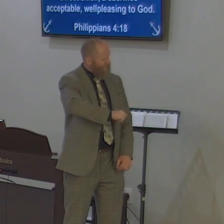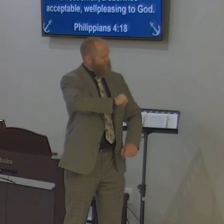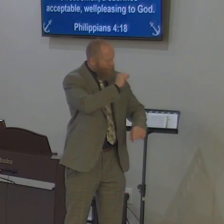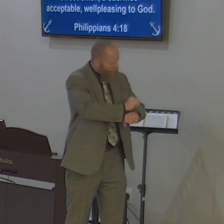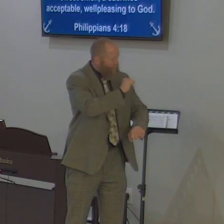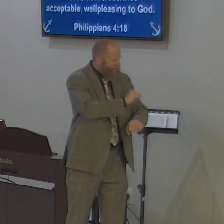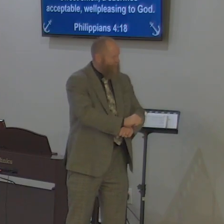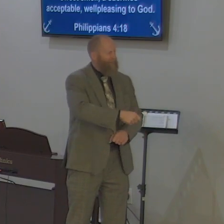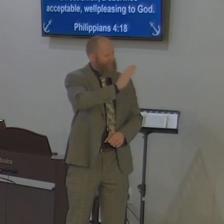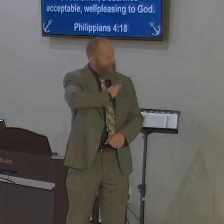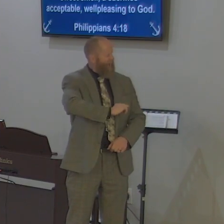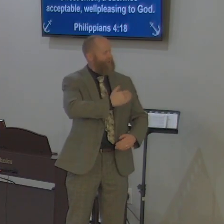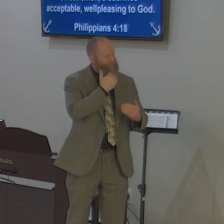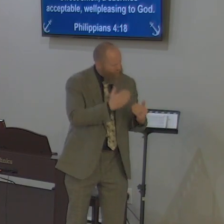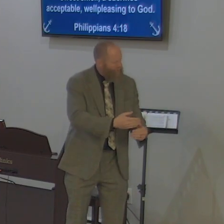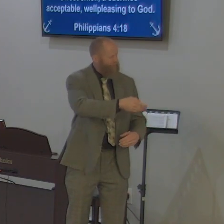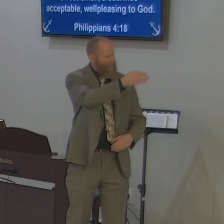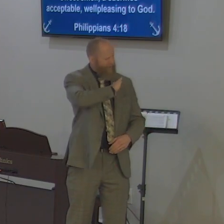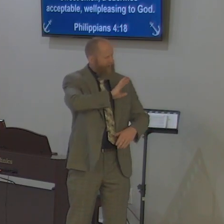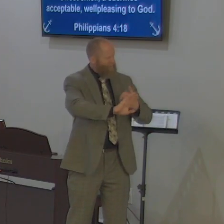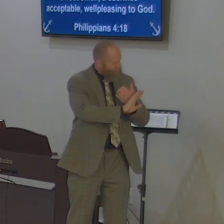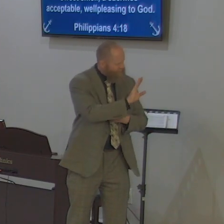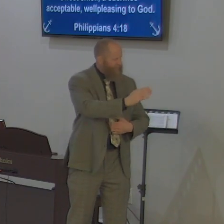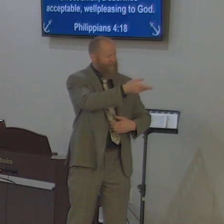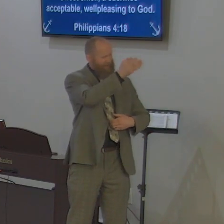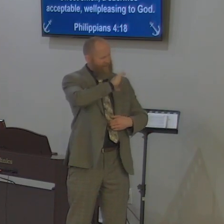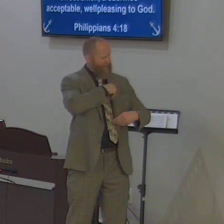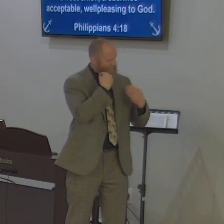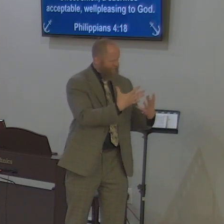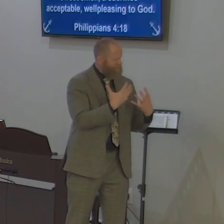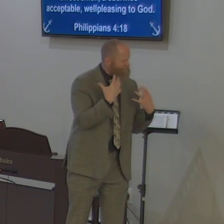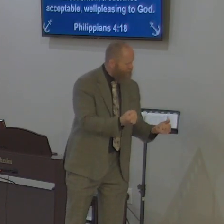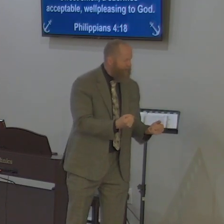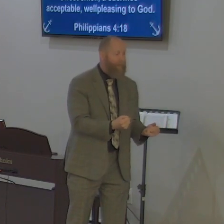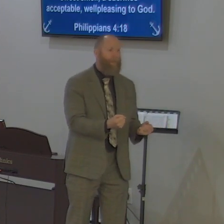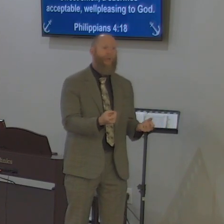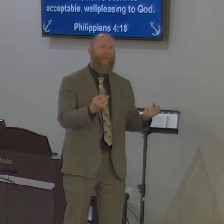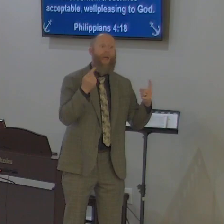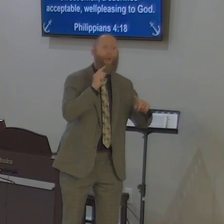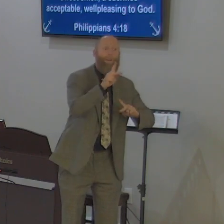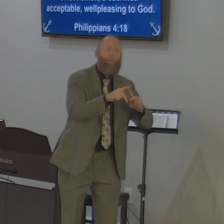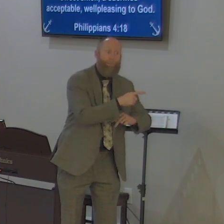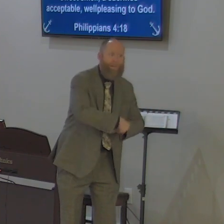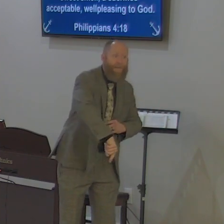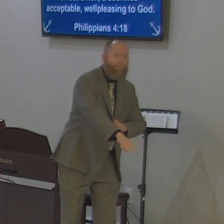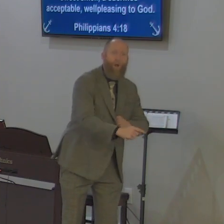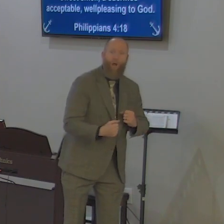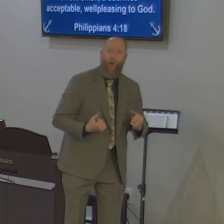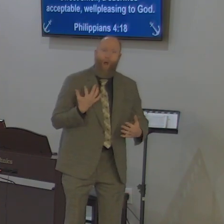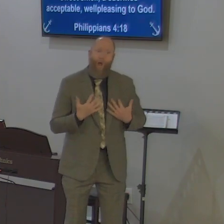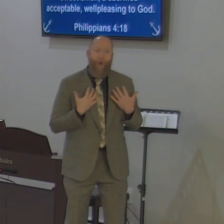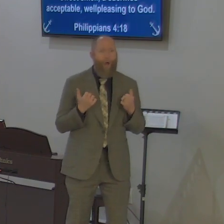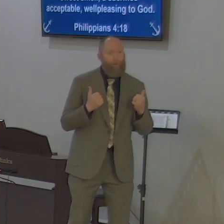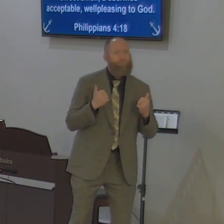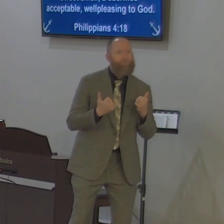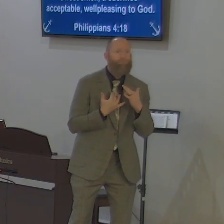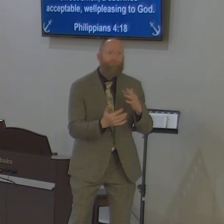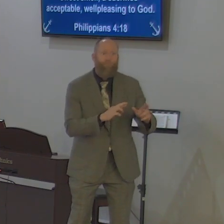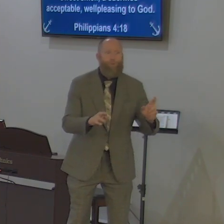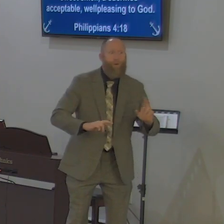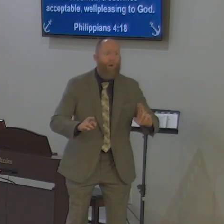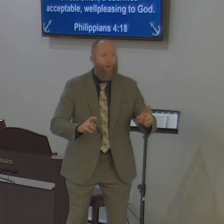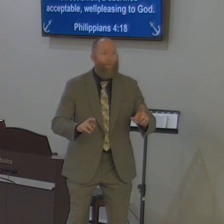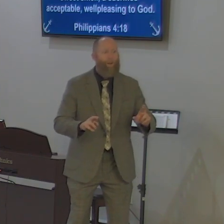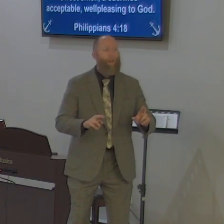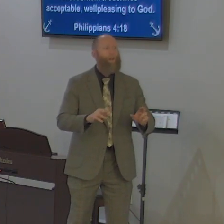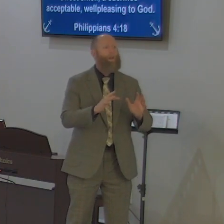of God. And they began to get excited about it. They began to get committed to it. And so it says they strengthened their hands. That's what it says in the